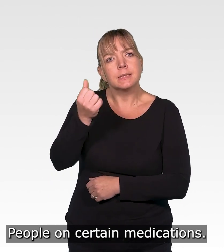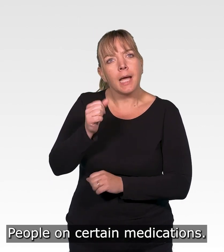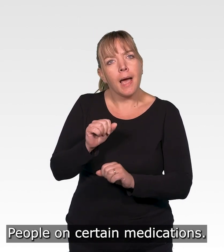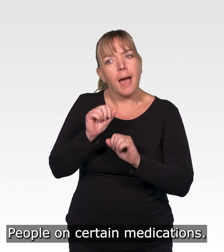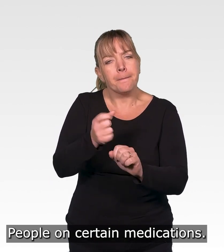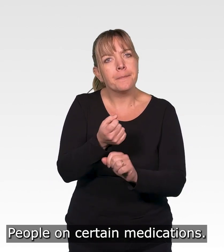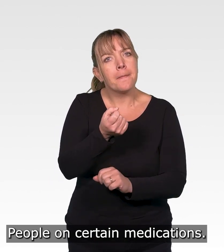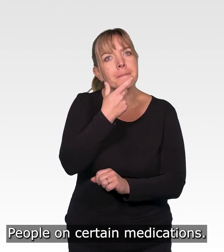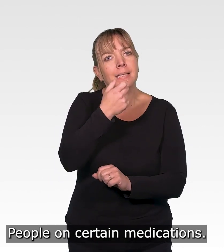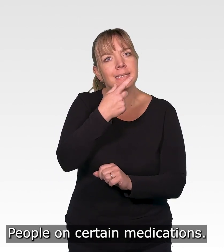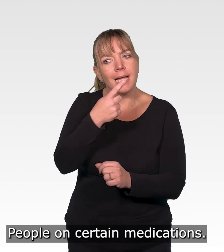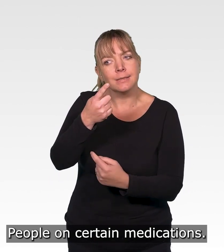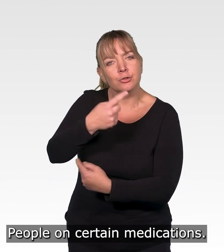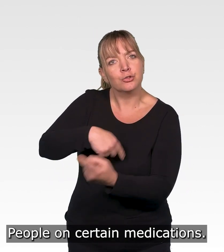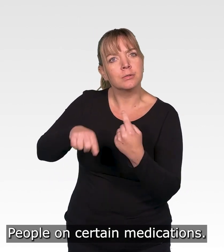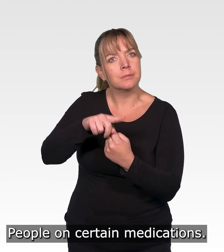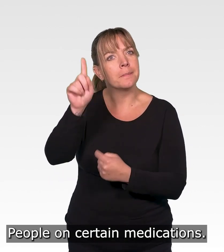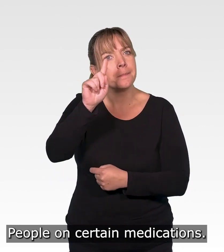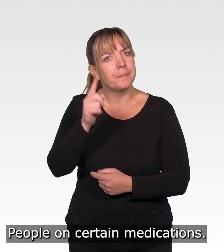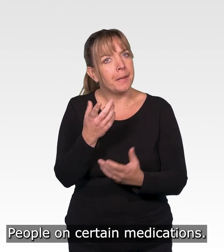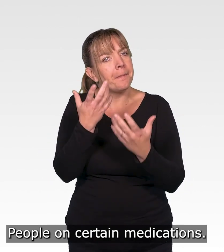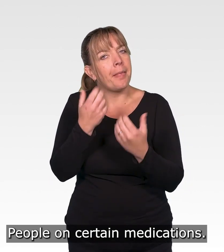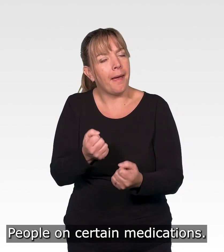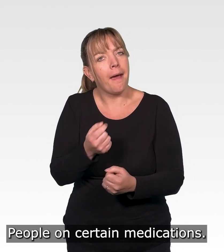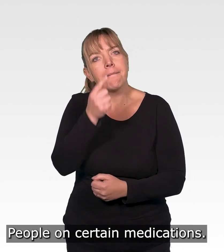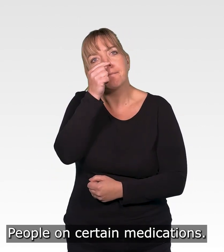People on certain medications.